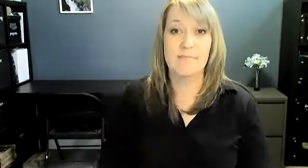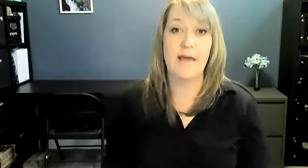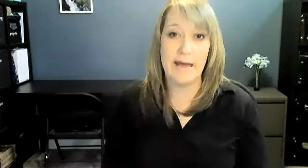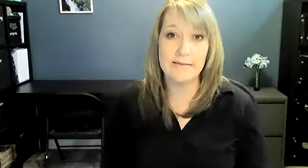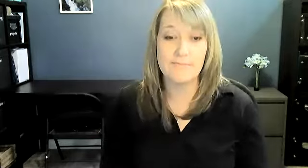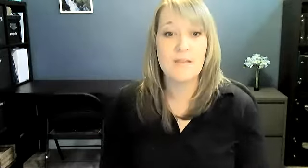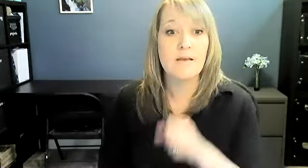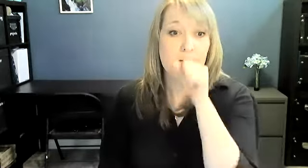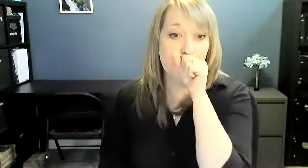At.